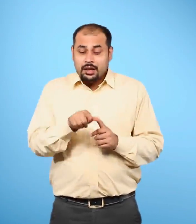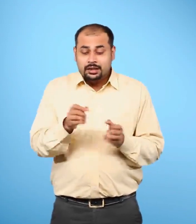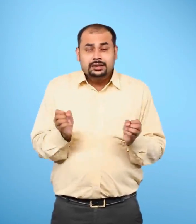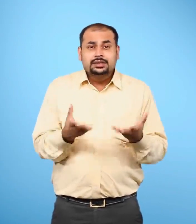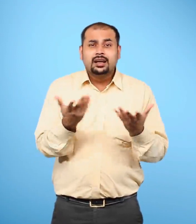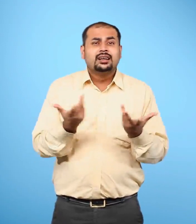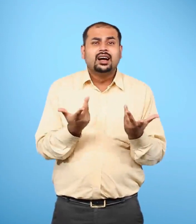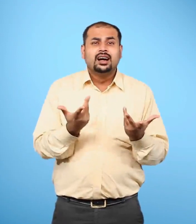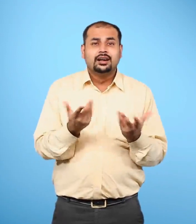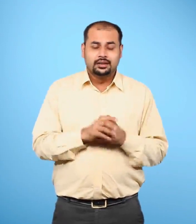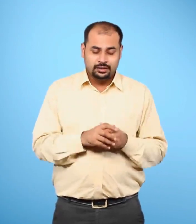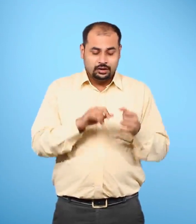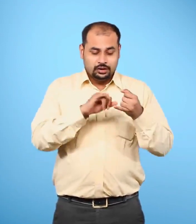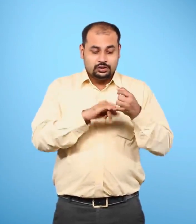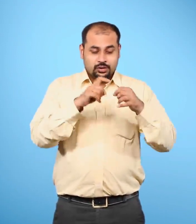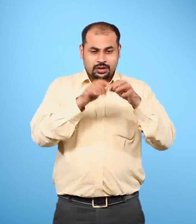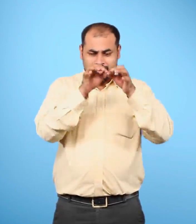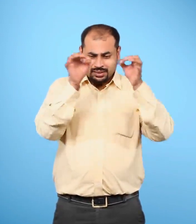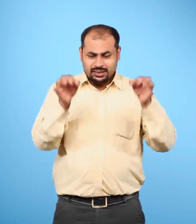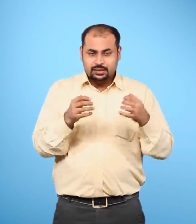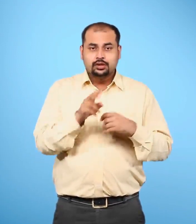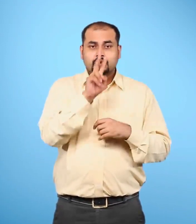She started with a square of 2 cm side